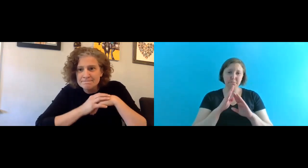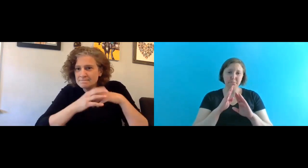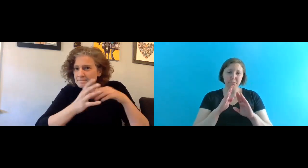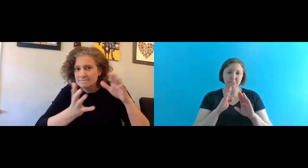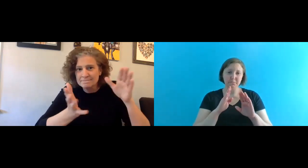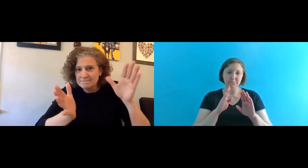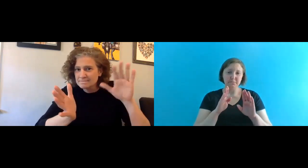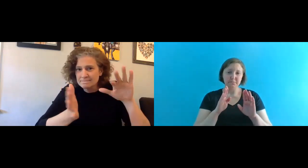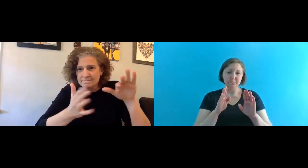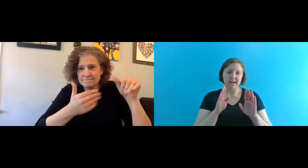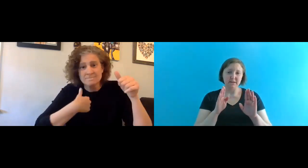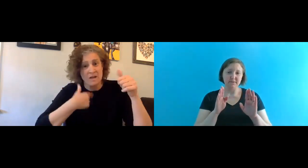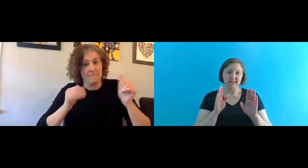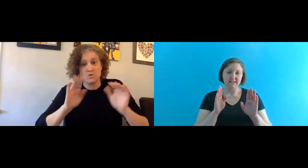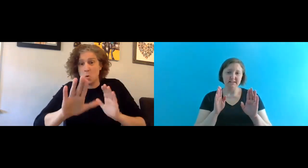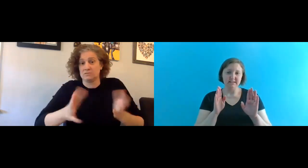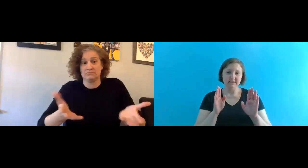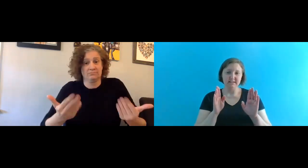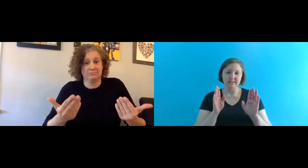Anybody?